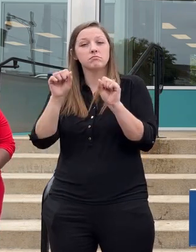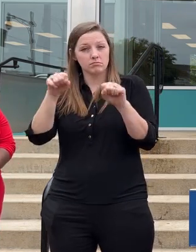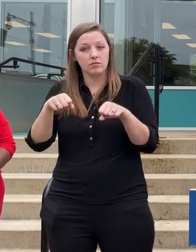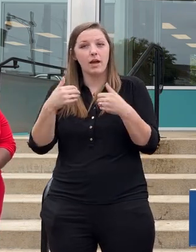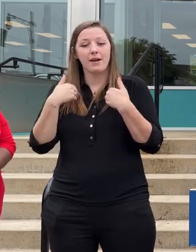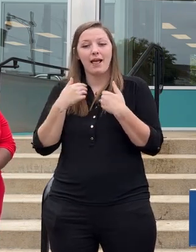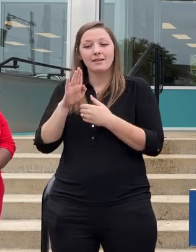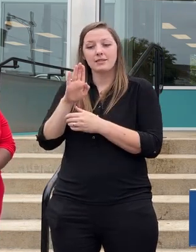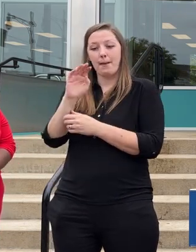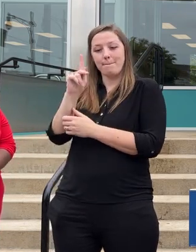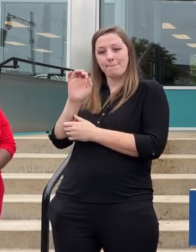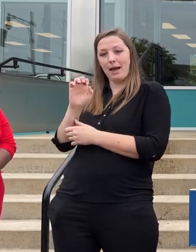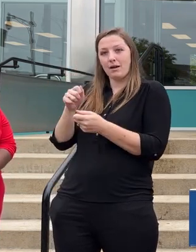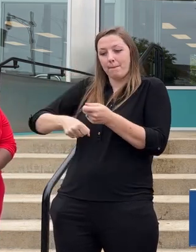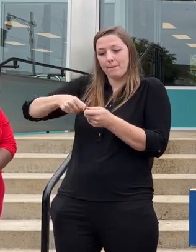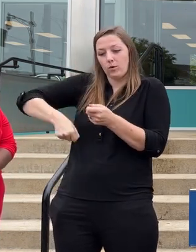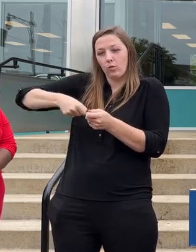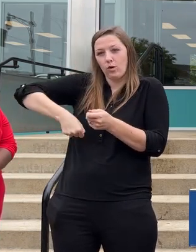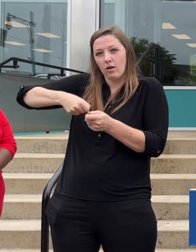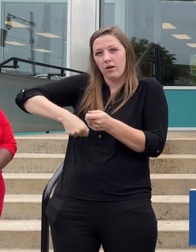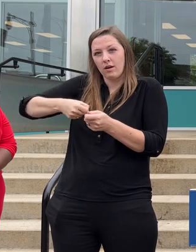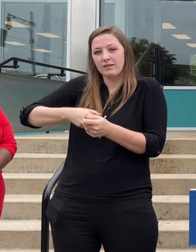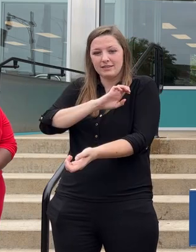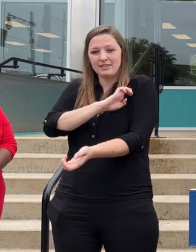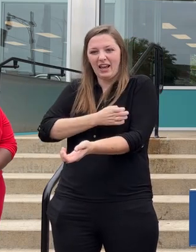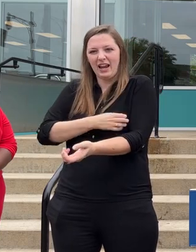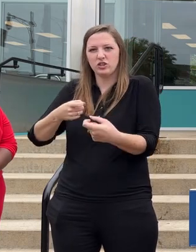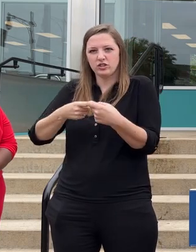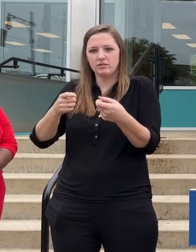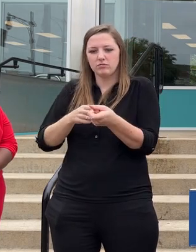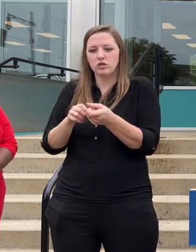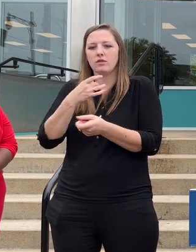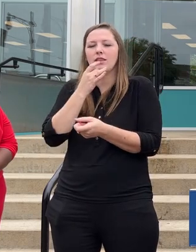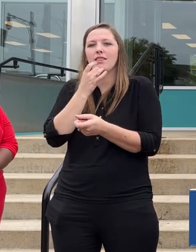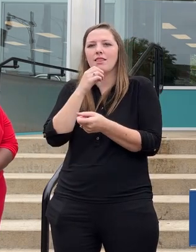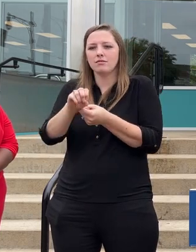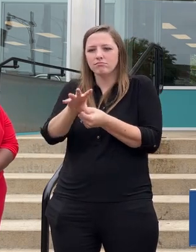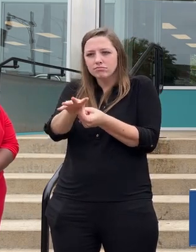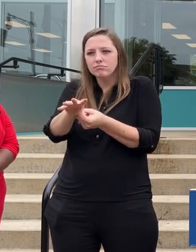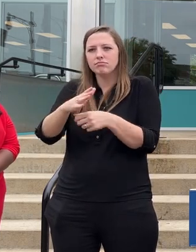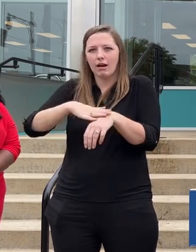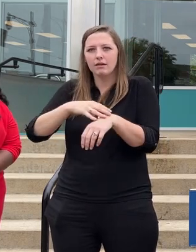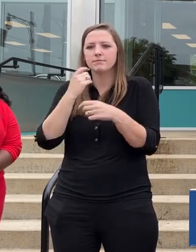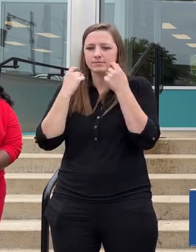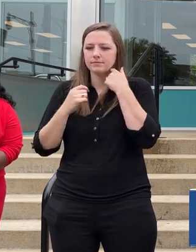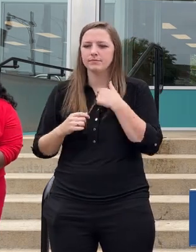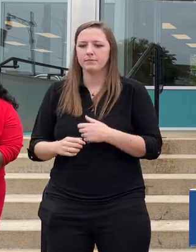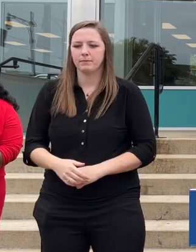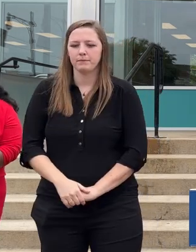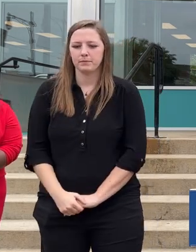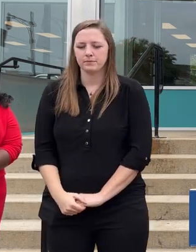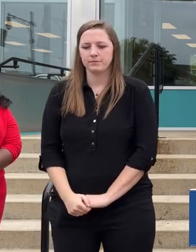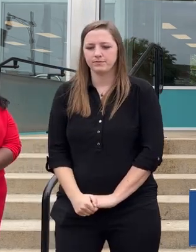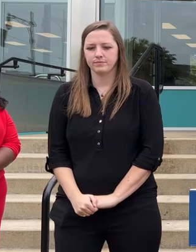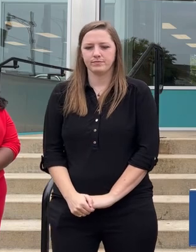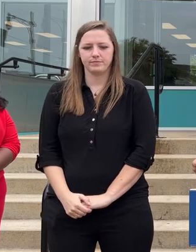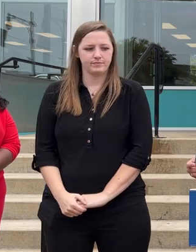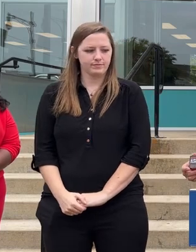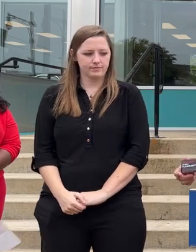a backup. It has a hand crank that will help to generate enough energy so that the light could be used in an emergency needing to move somewhere or whatnot without